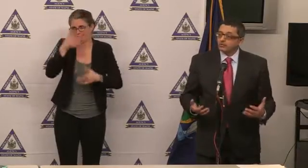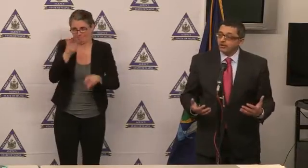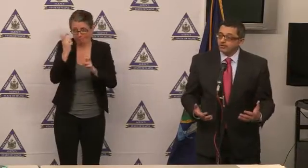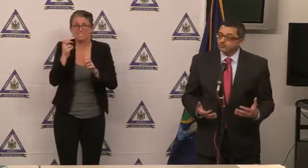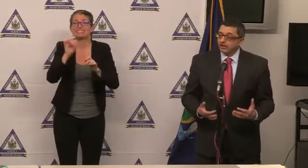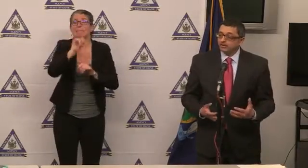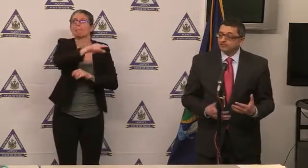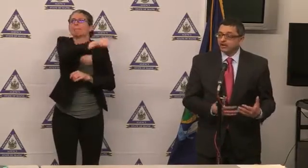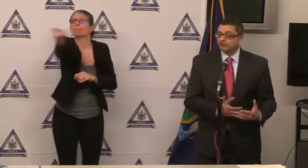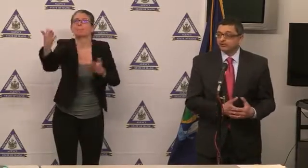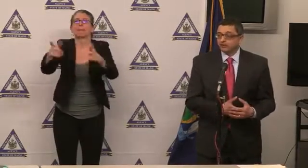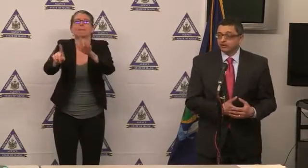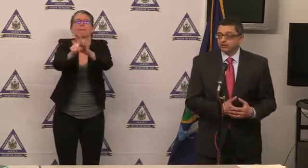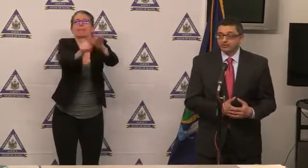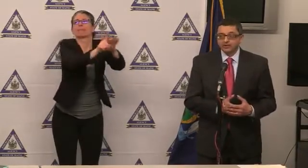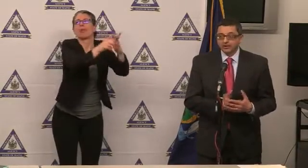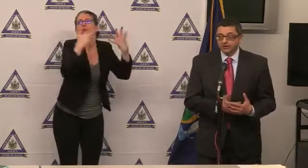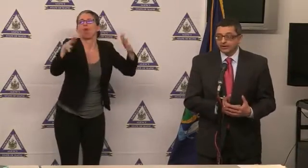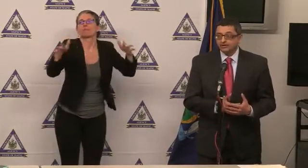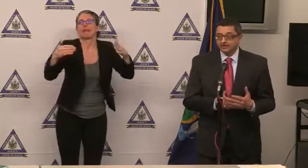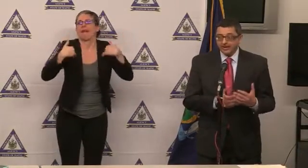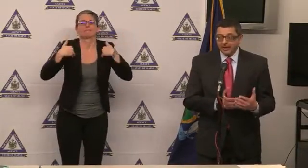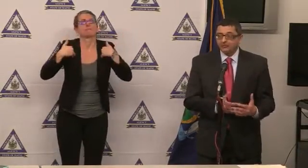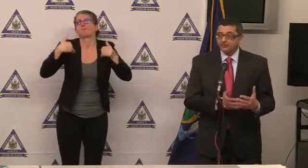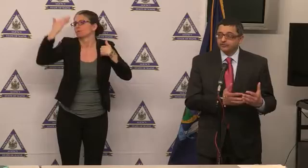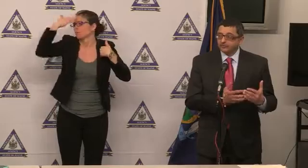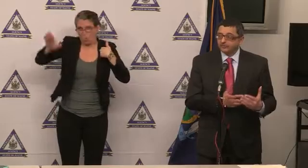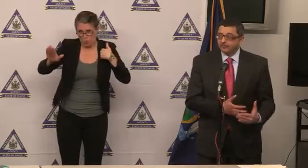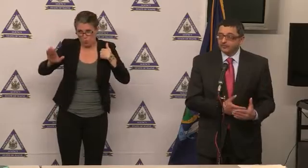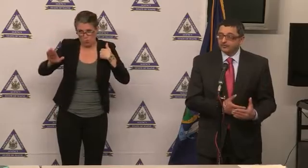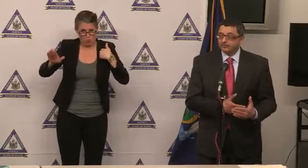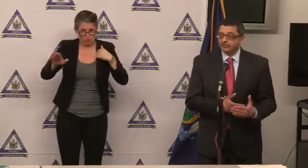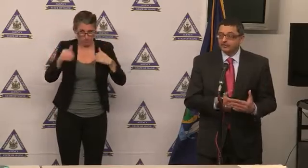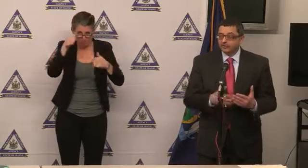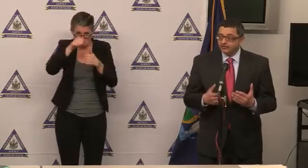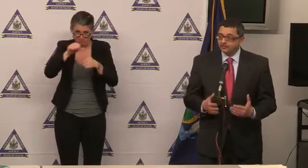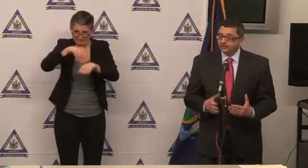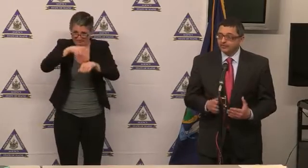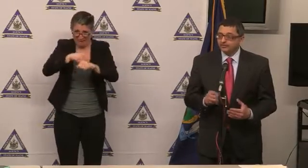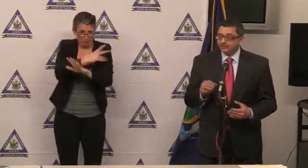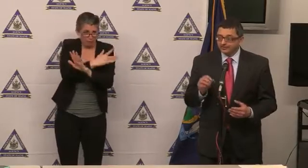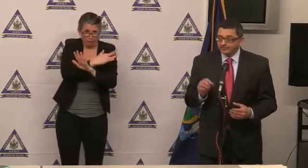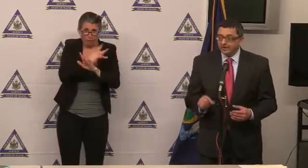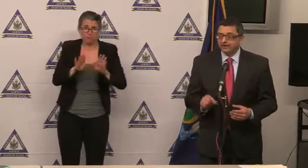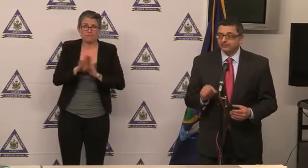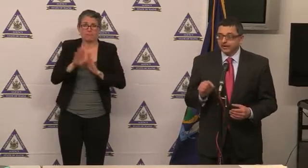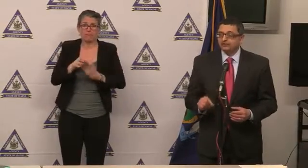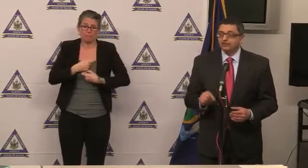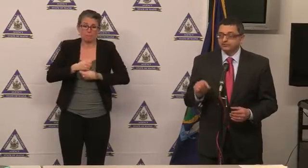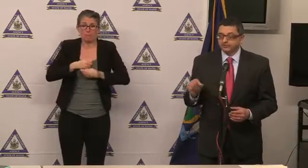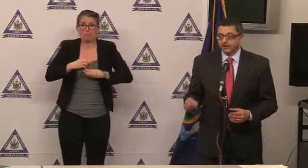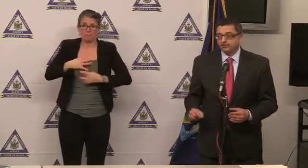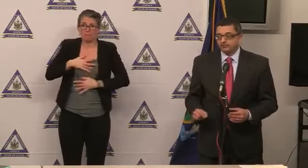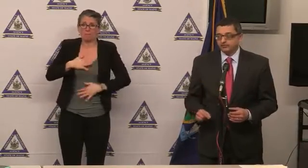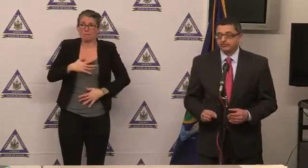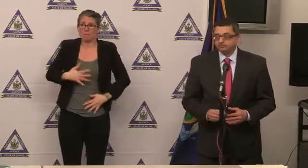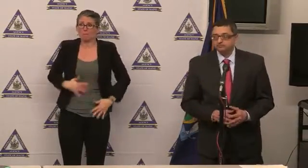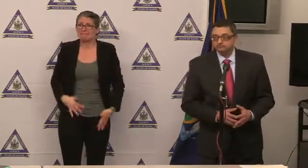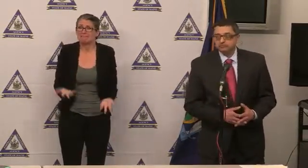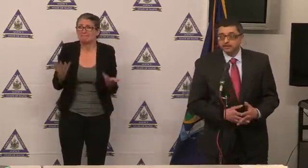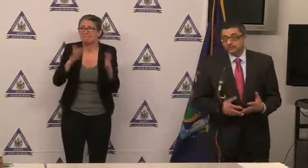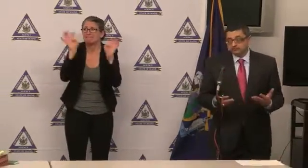go about your lives as if it were. Again, the absence of evidence in this case is not evidence of